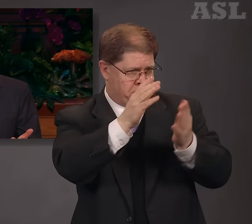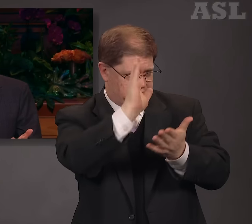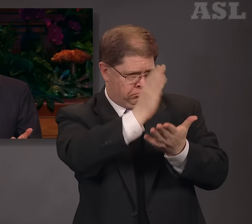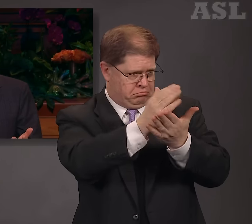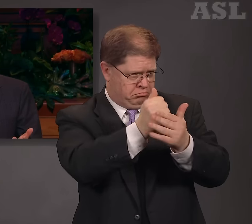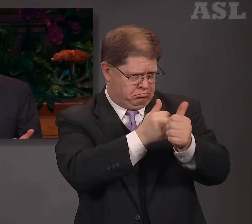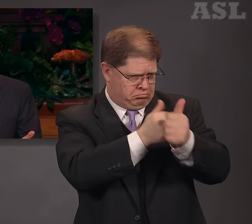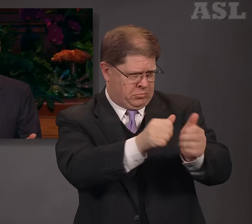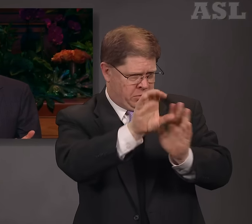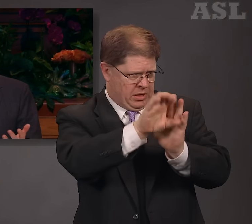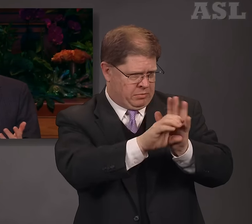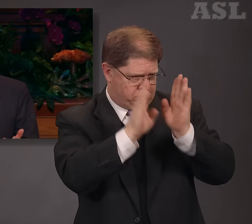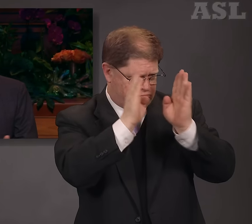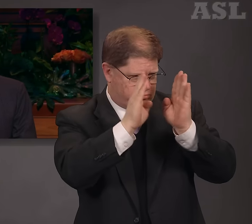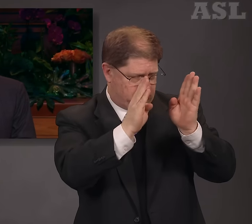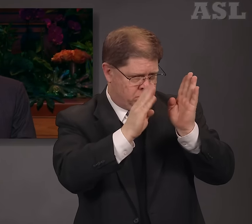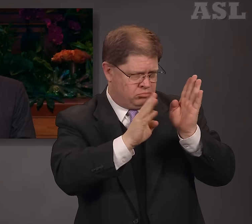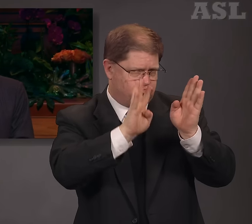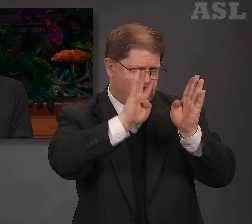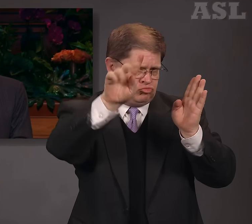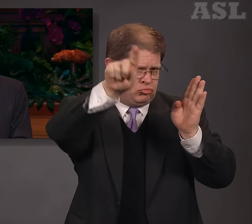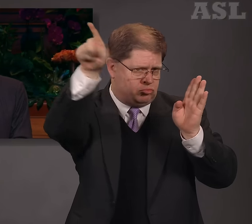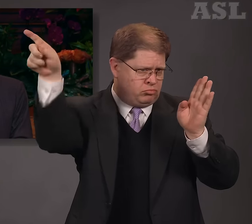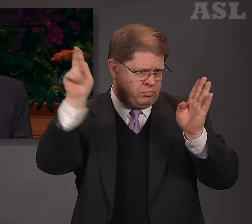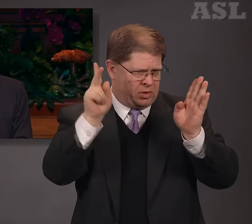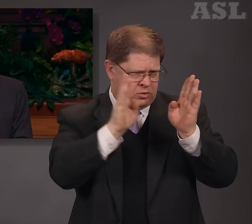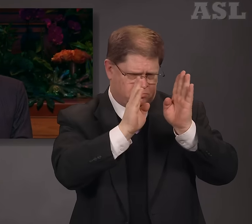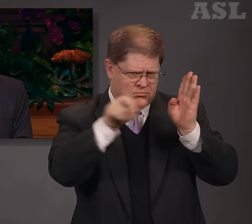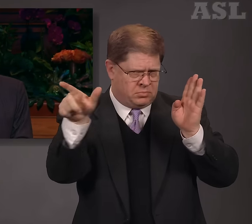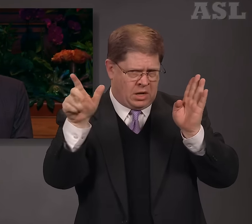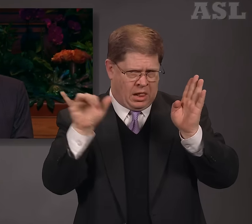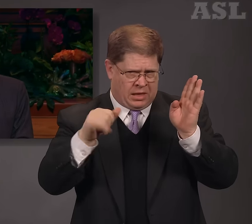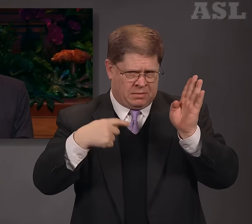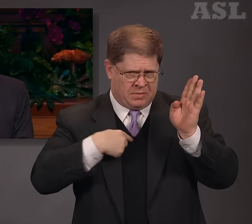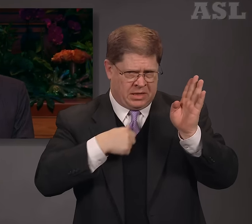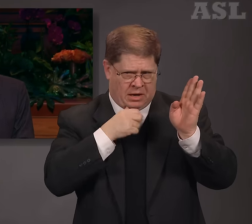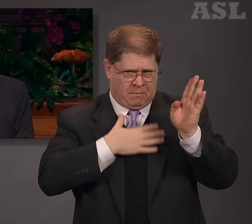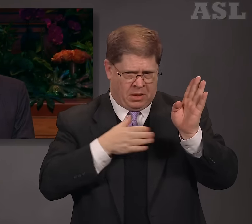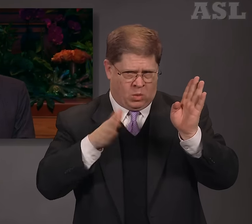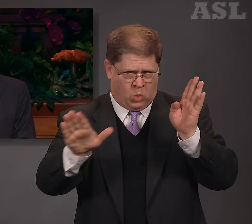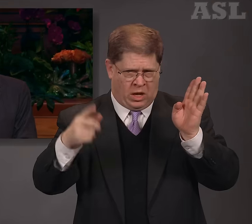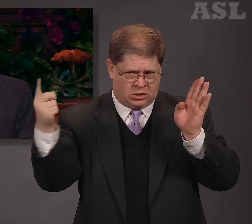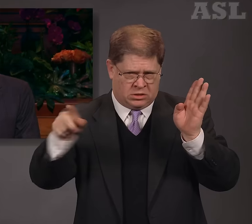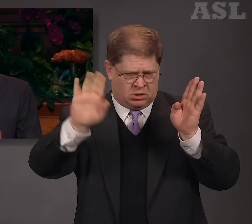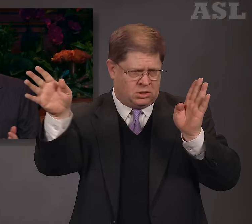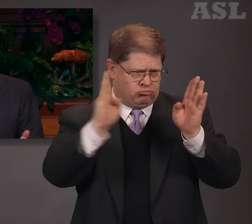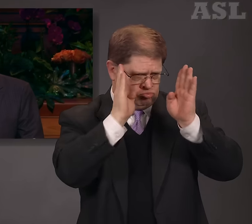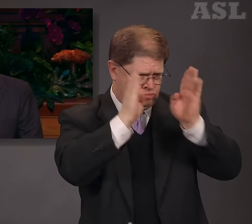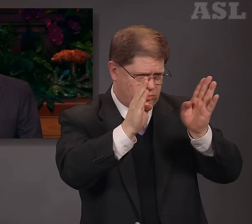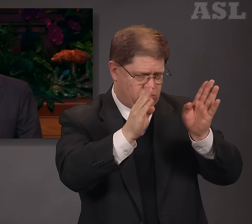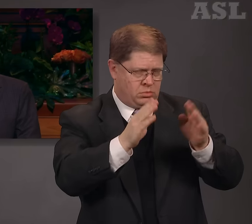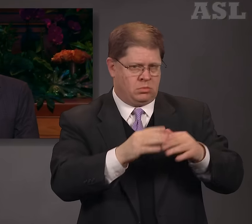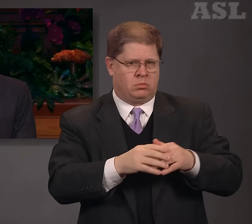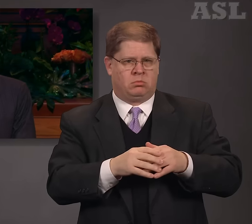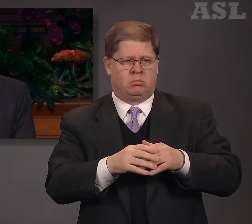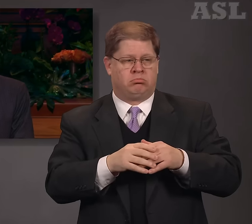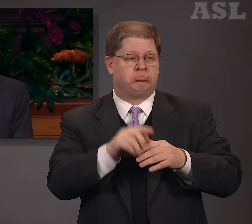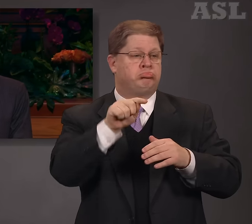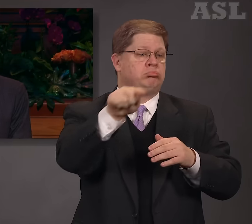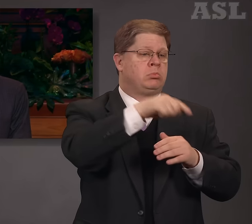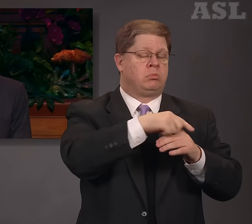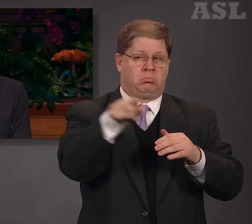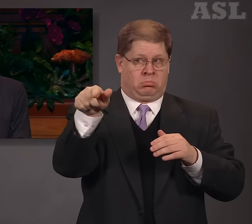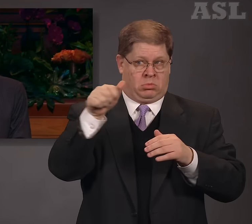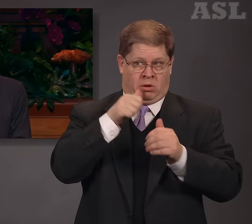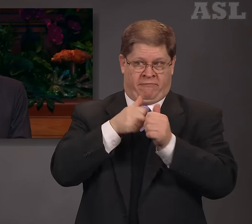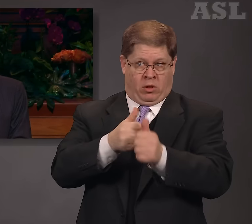commandments that they show little tolerance of those they see as less righteous. Some find it difficult to love those who are choosing